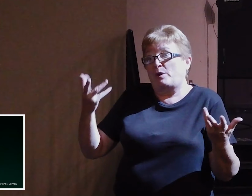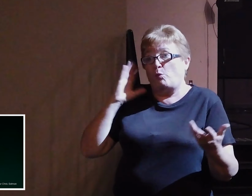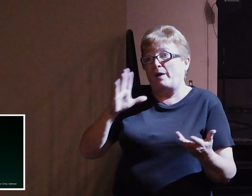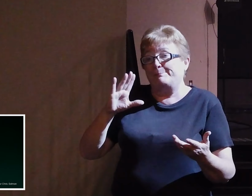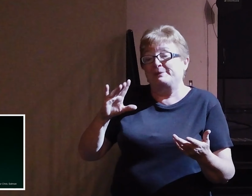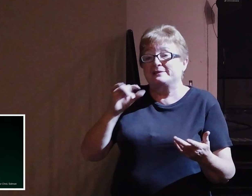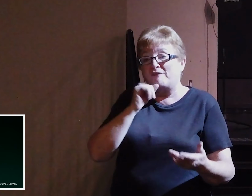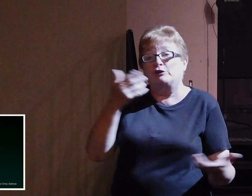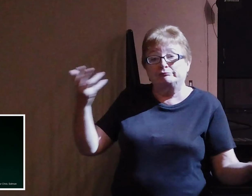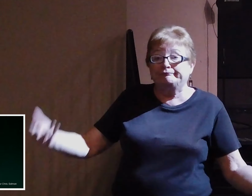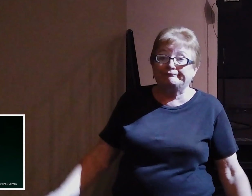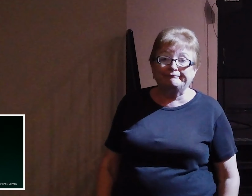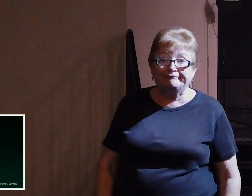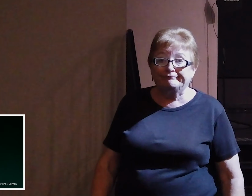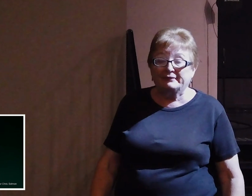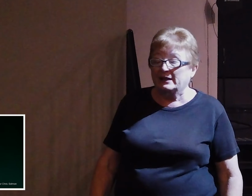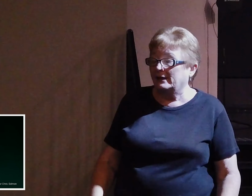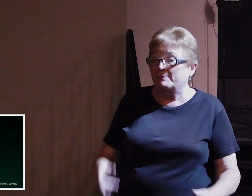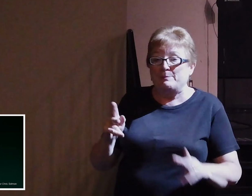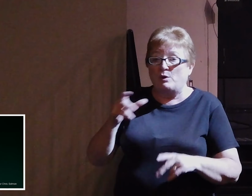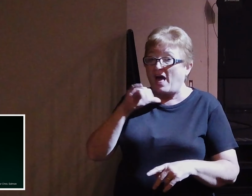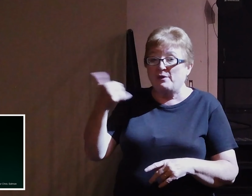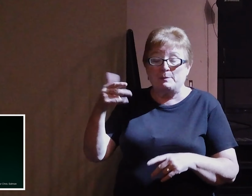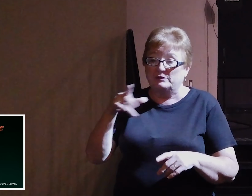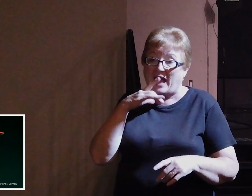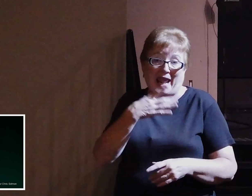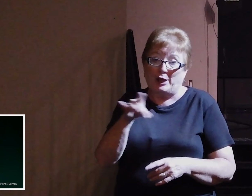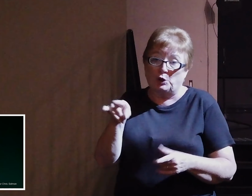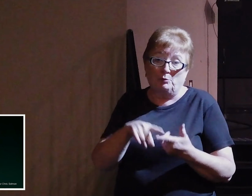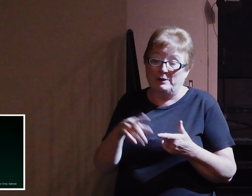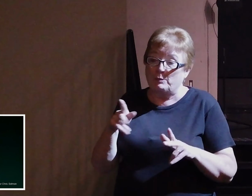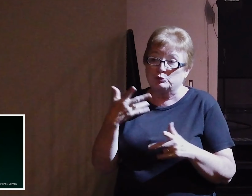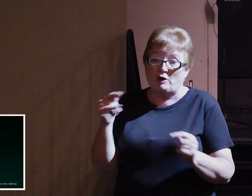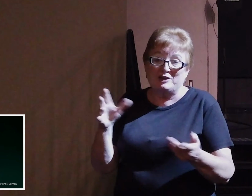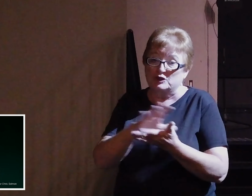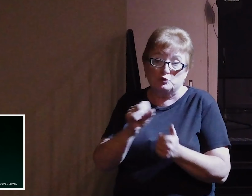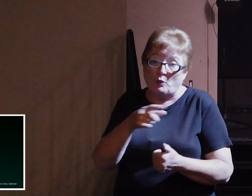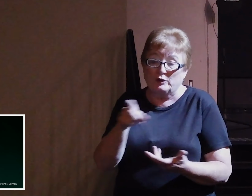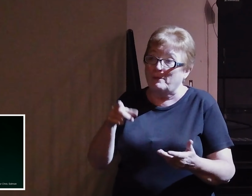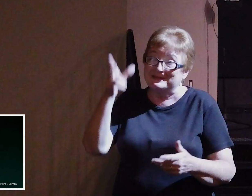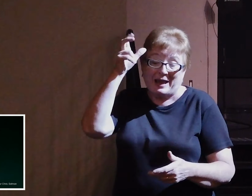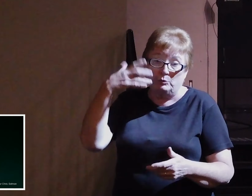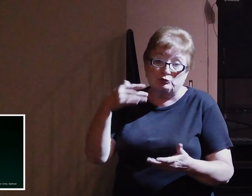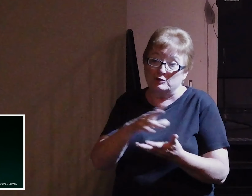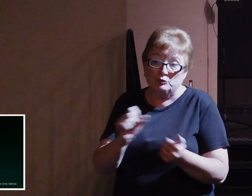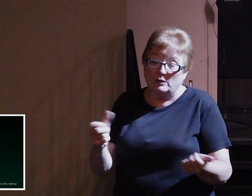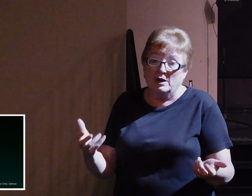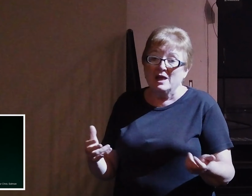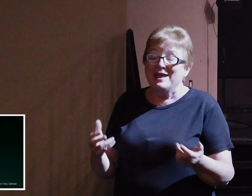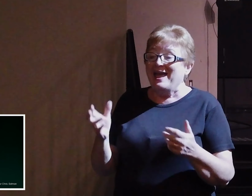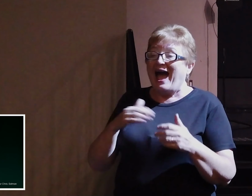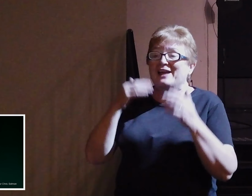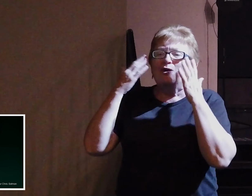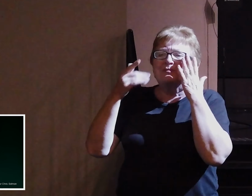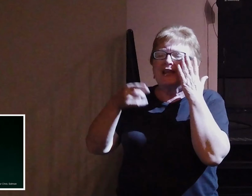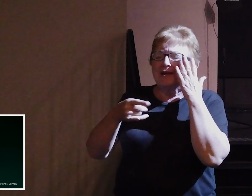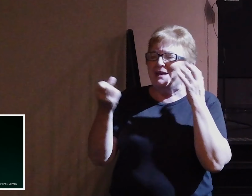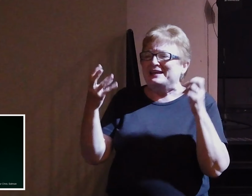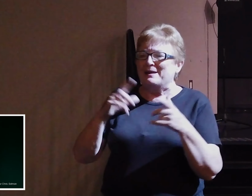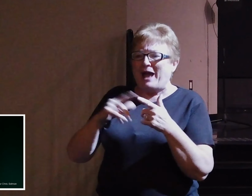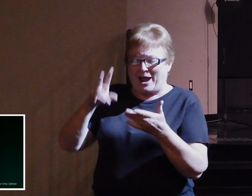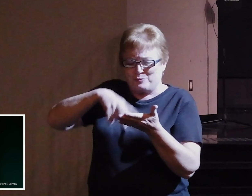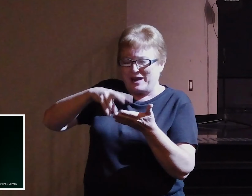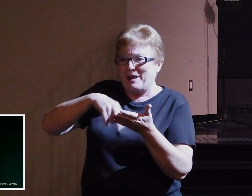We always thought, I always thought, some of this stuff could happen over there. I know it. I've read biographies. I've read about Brother